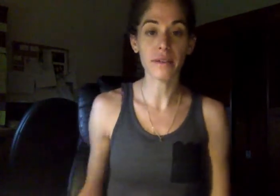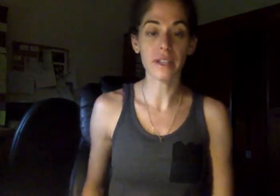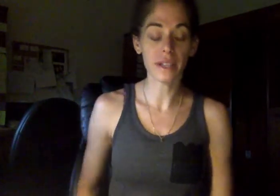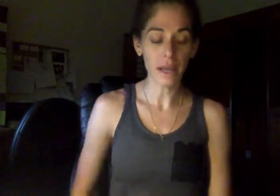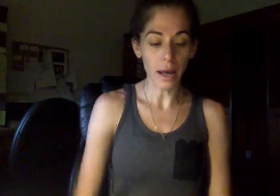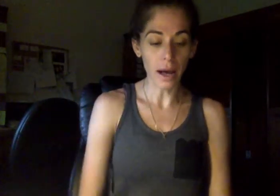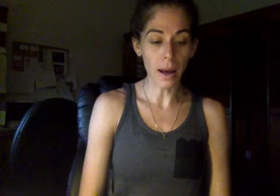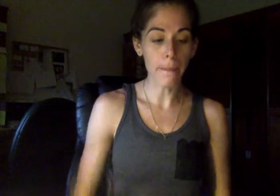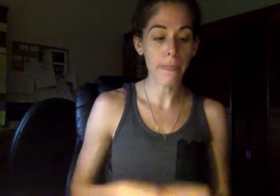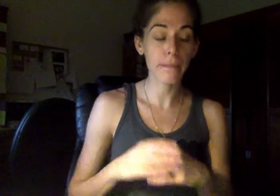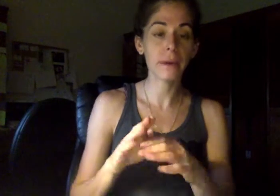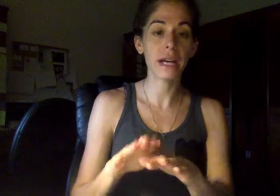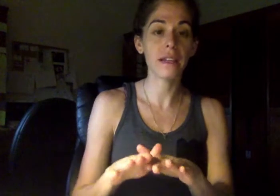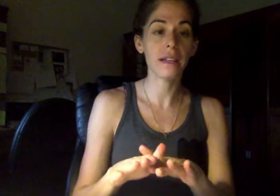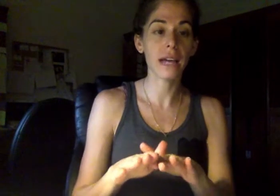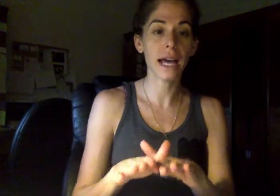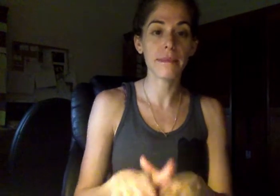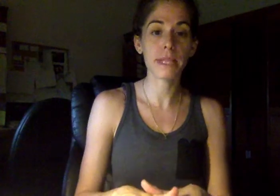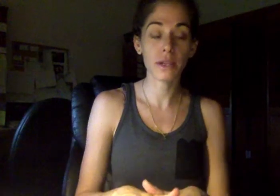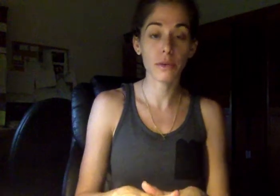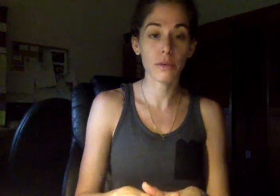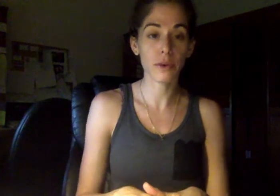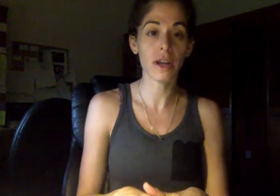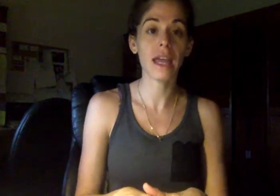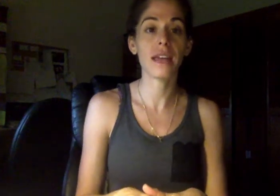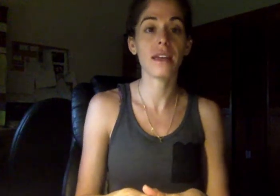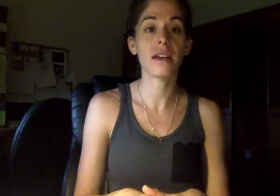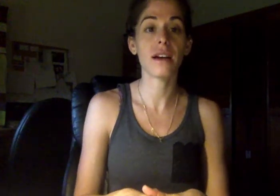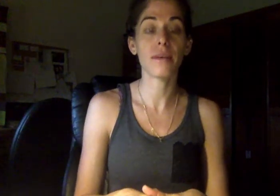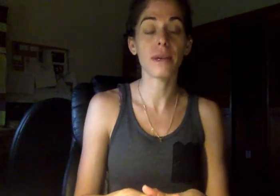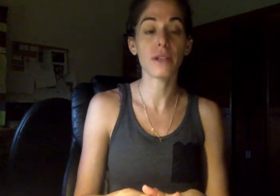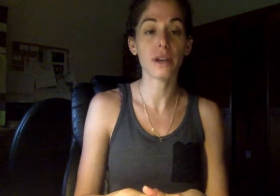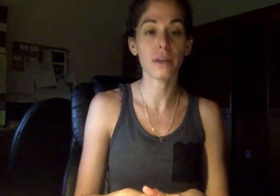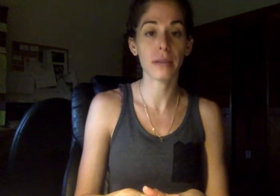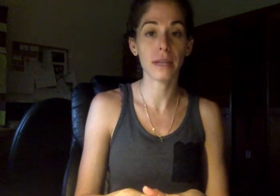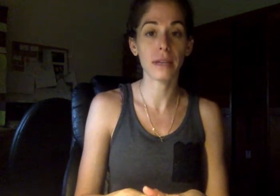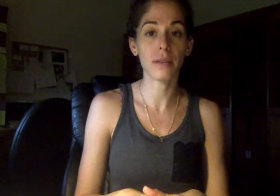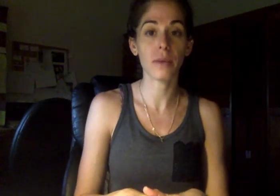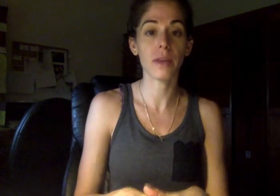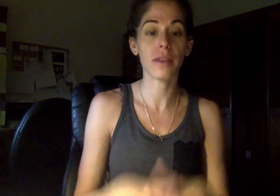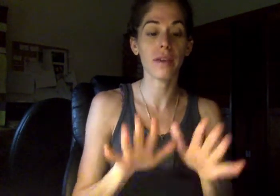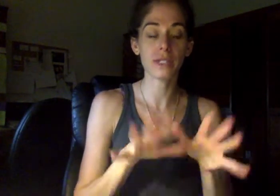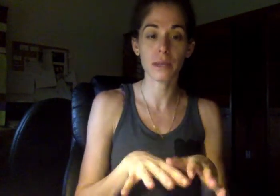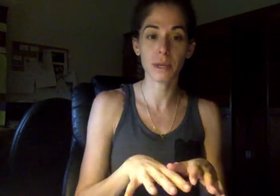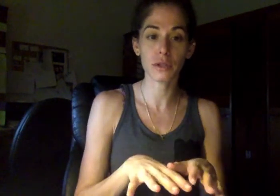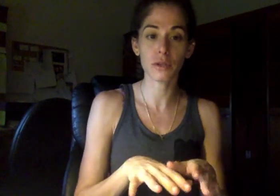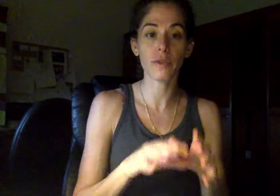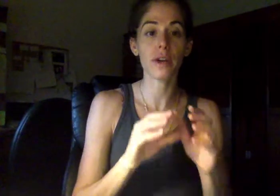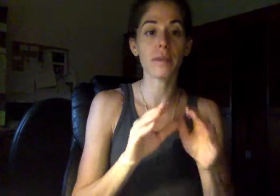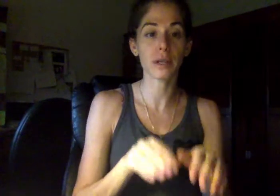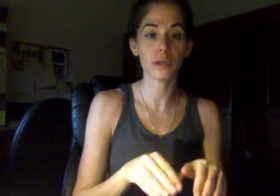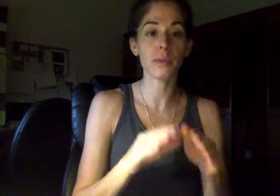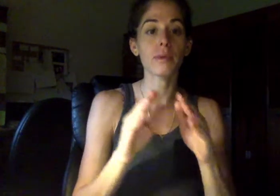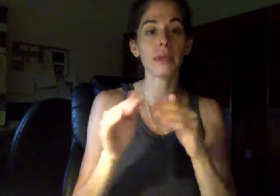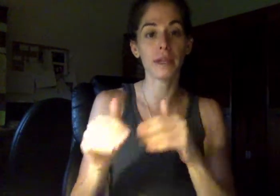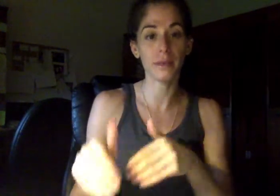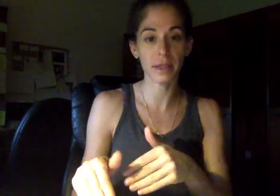it. But I'm sending over a document with, I sent the pictures over, and the pictures will be related with some